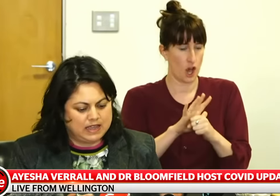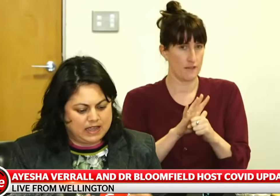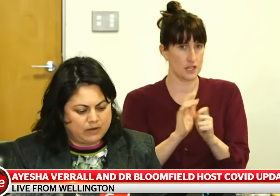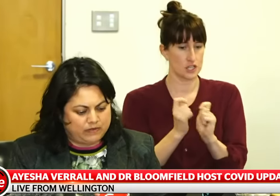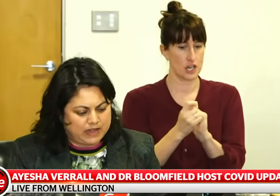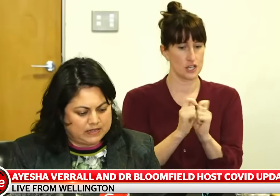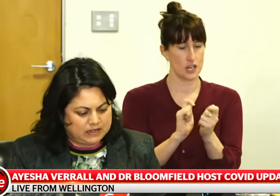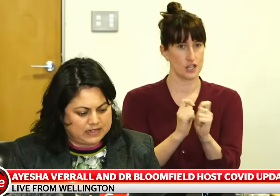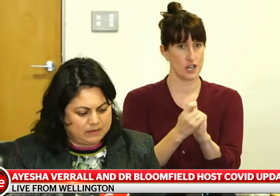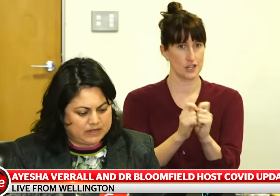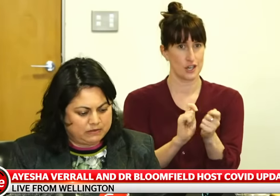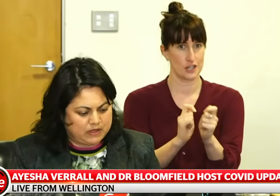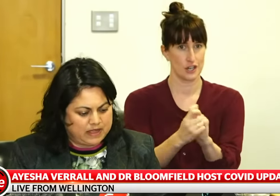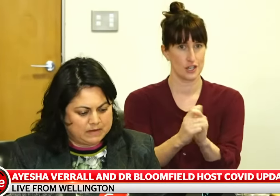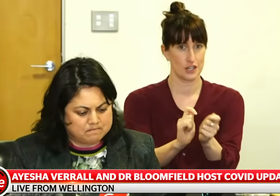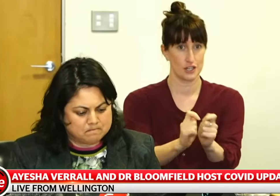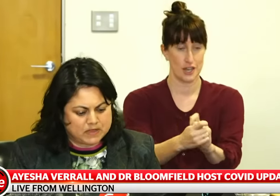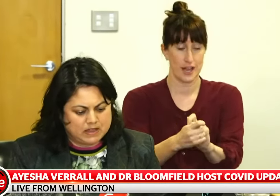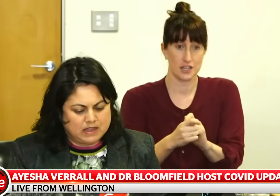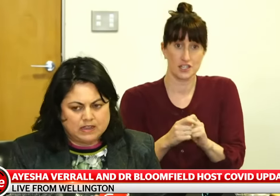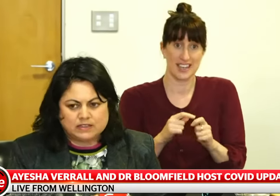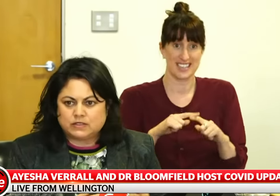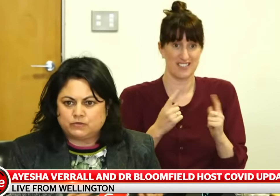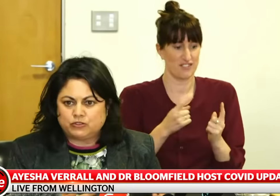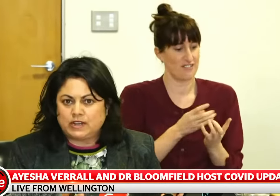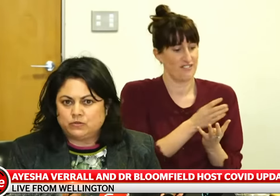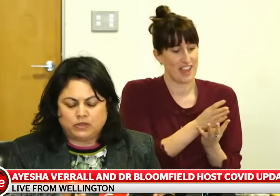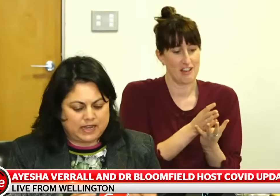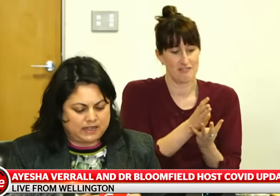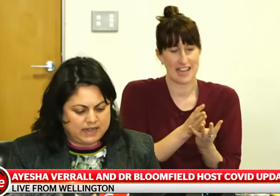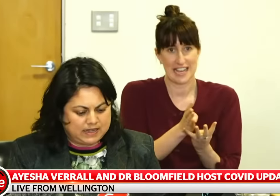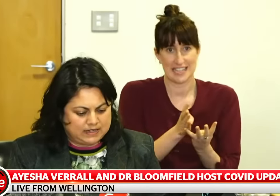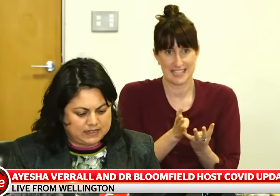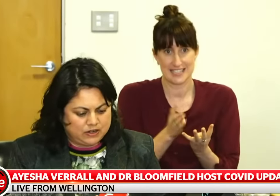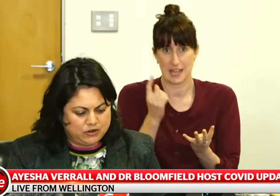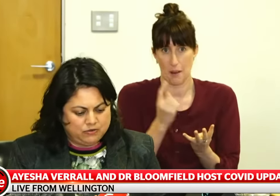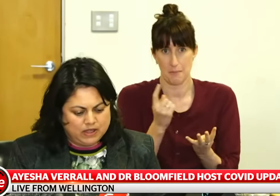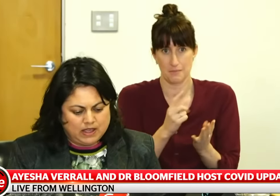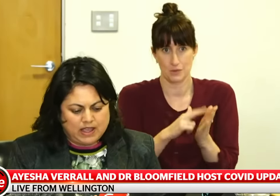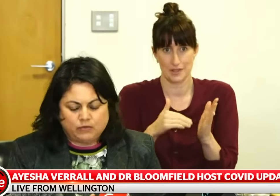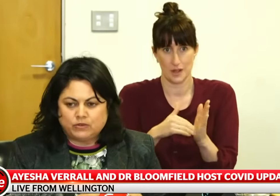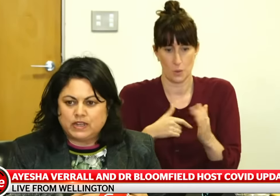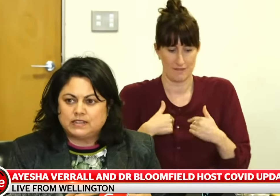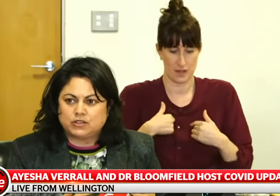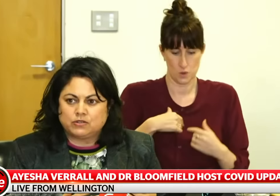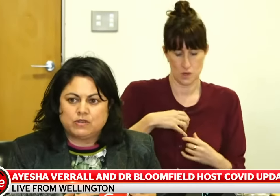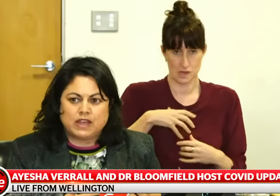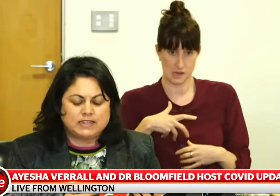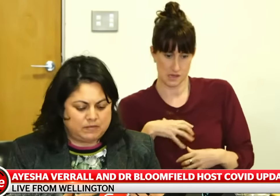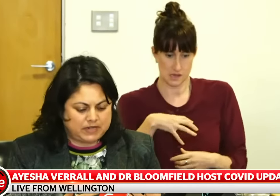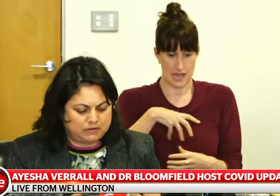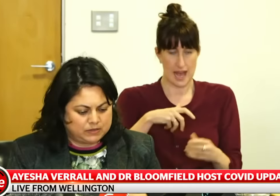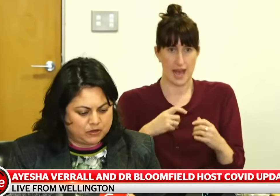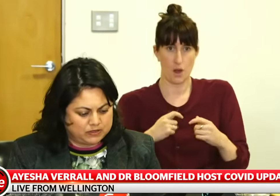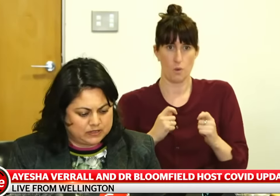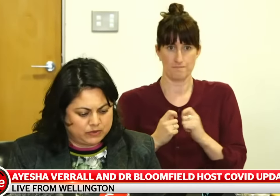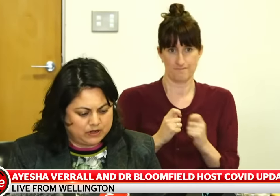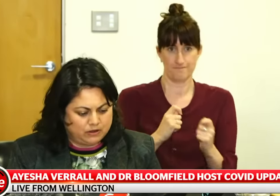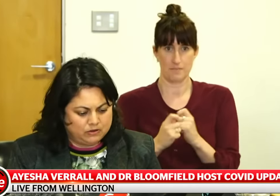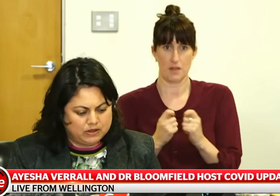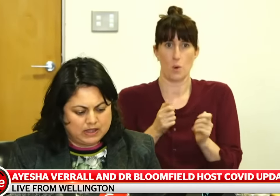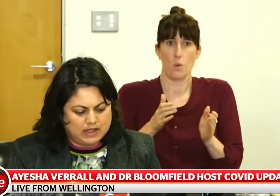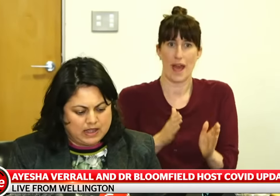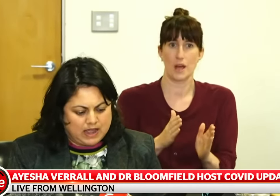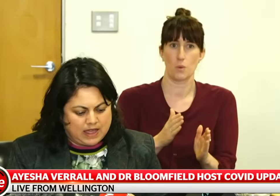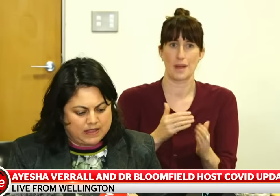characteristics, and we've had to adapt with that. So this trend will likely continue, and we'll need to adapt our response as we